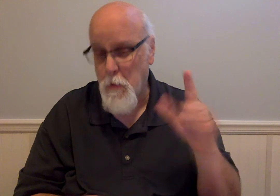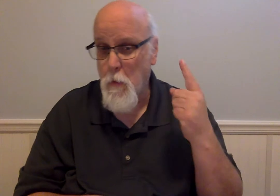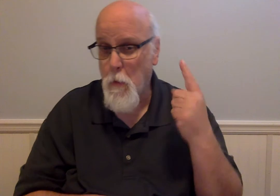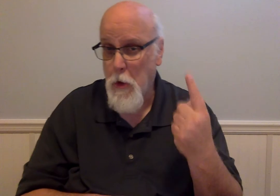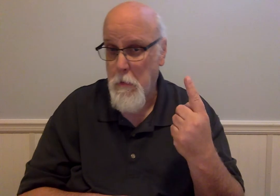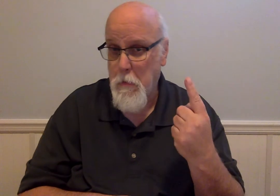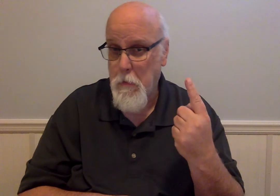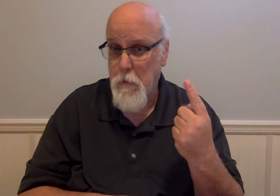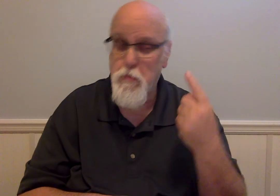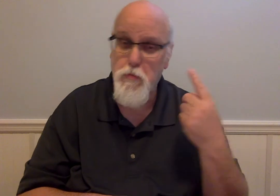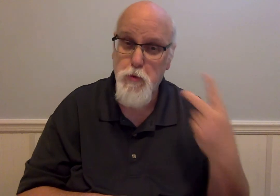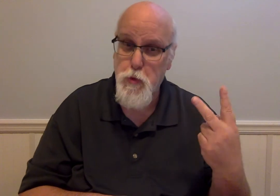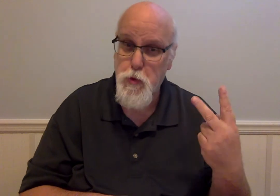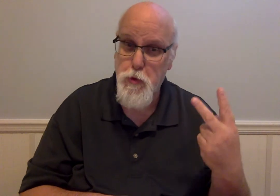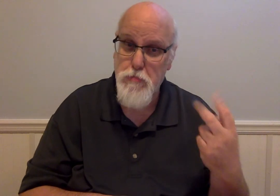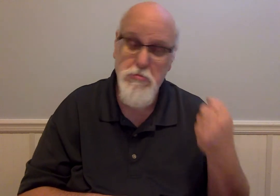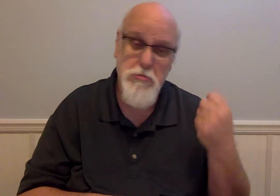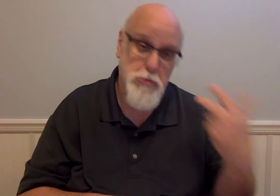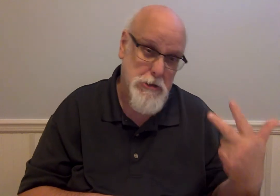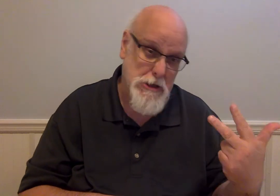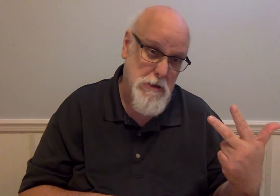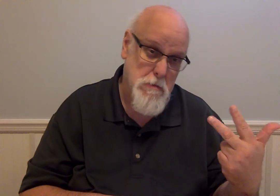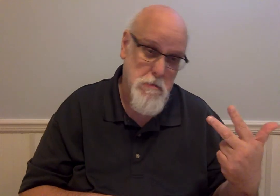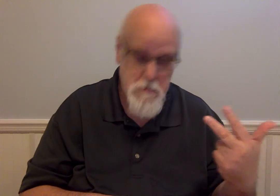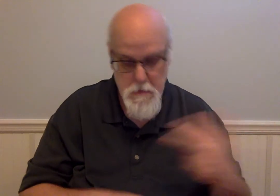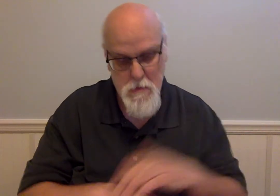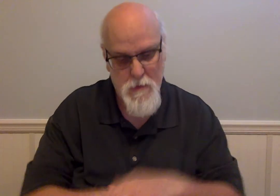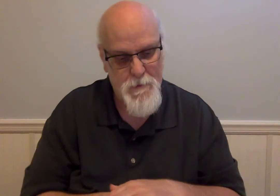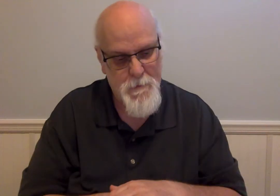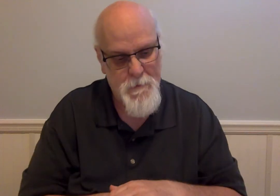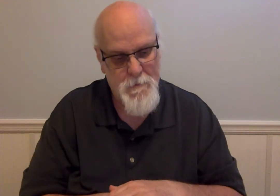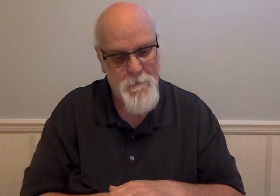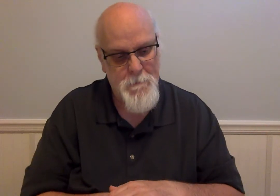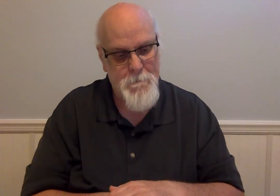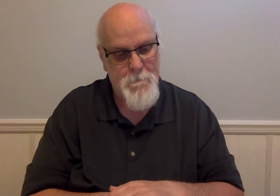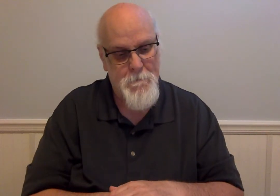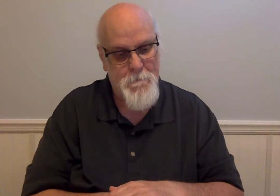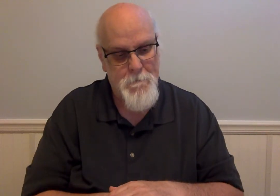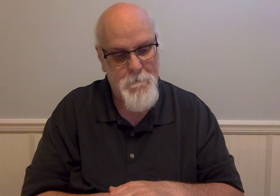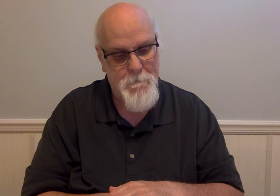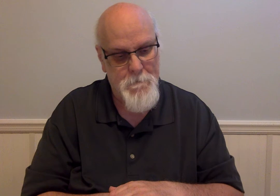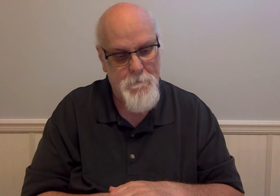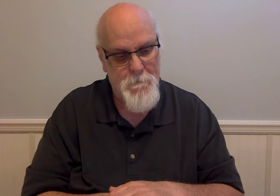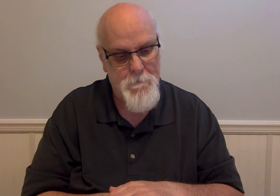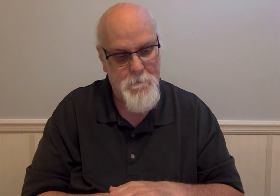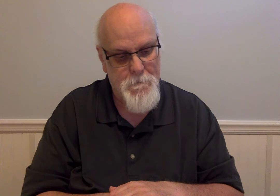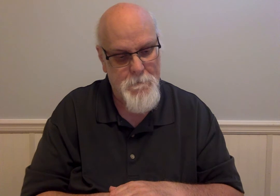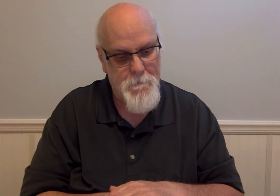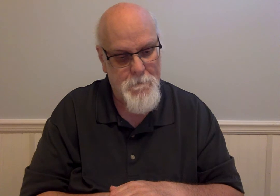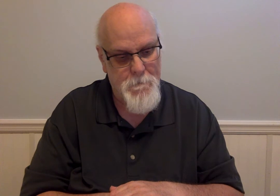ASL 1, ASL 2, ASL 3, different levels of ASL.